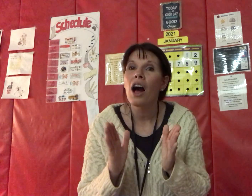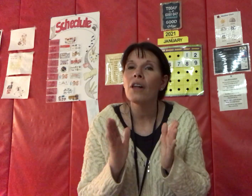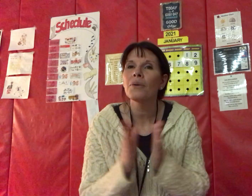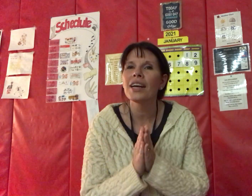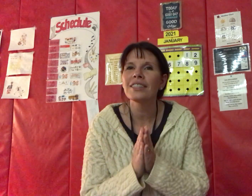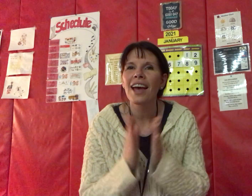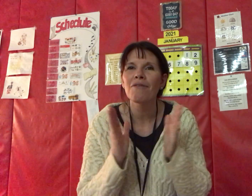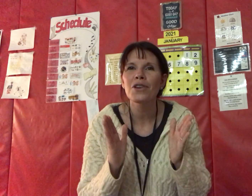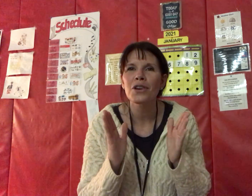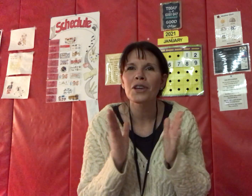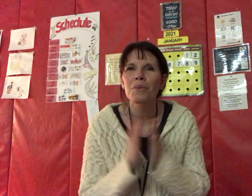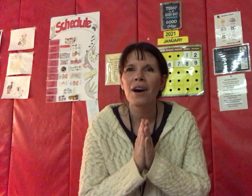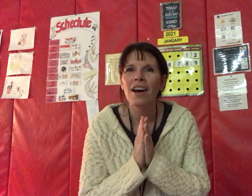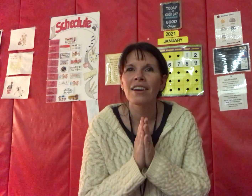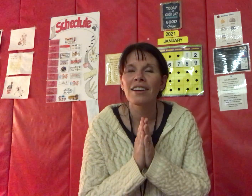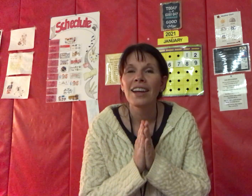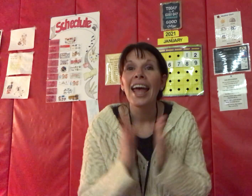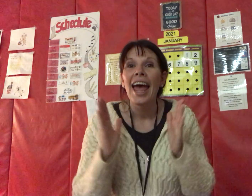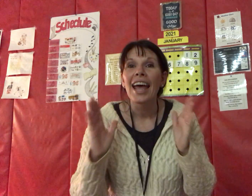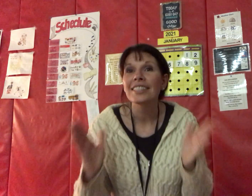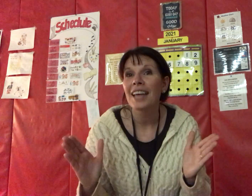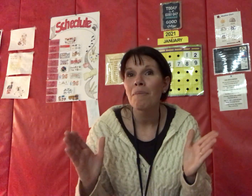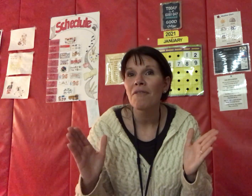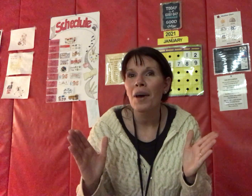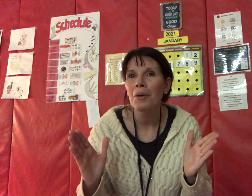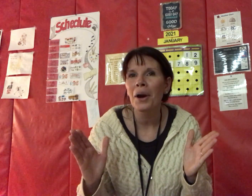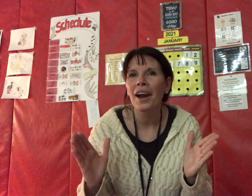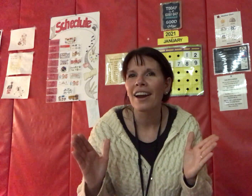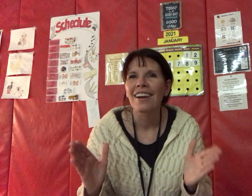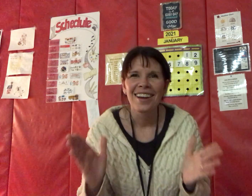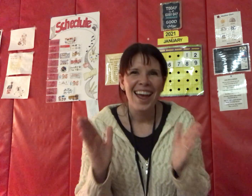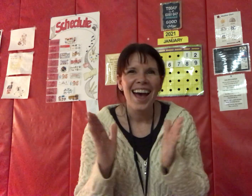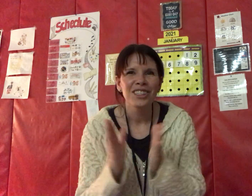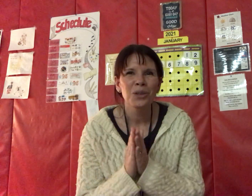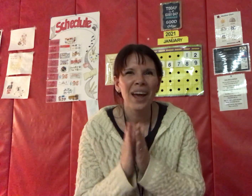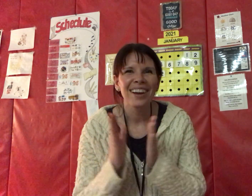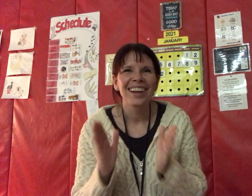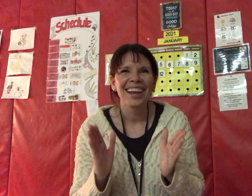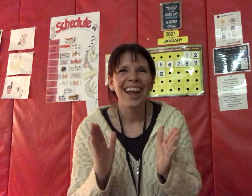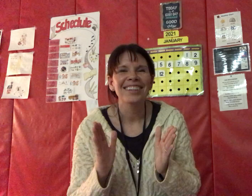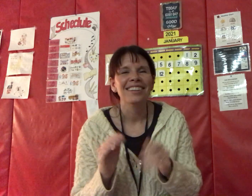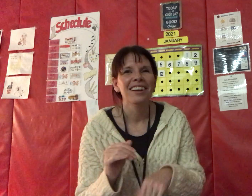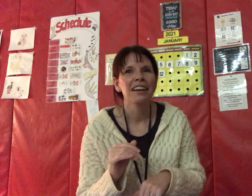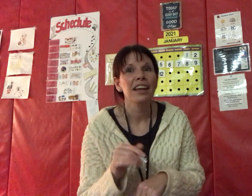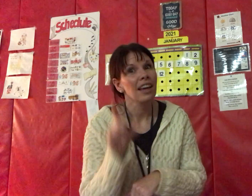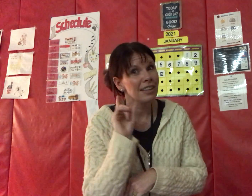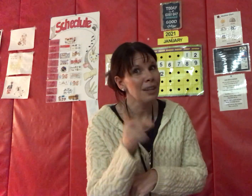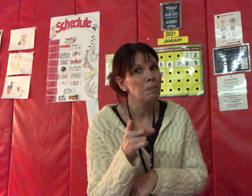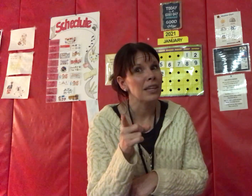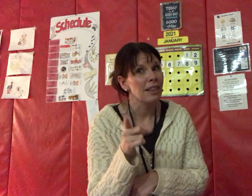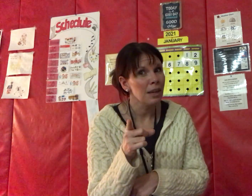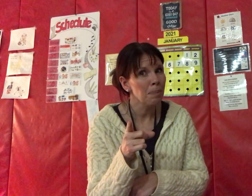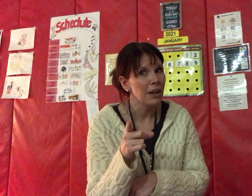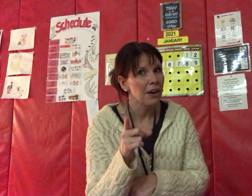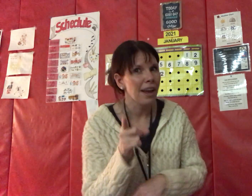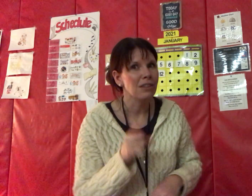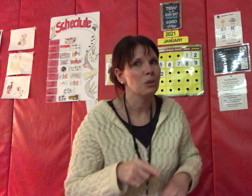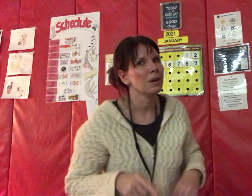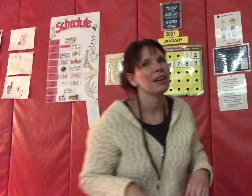the rest have 31. Except February has 28. Except in leap year has